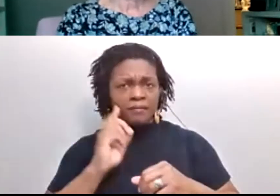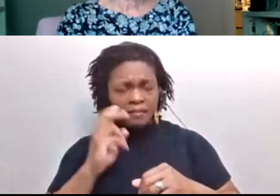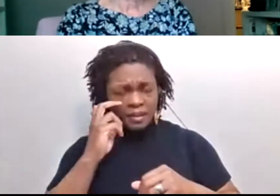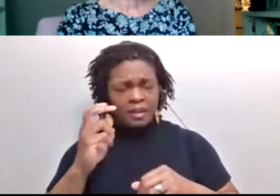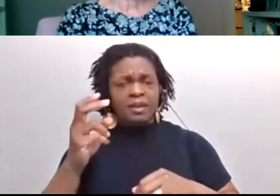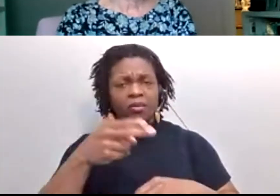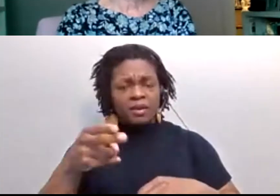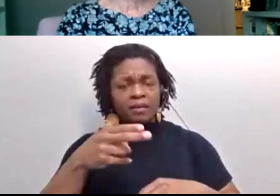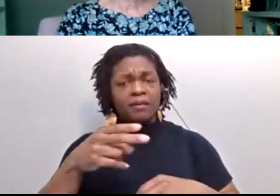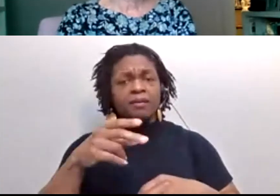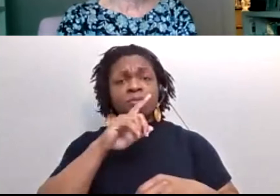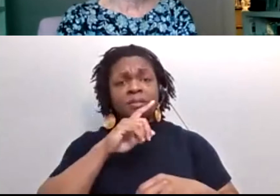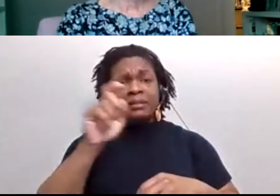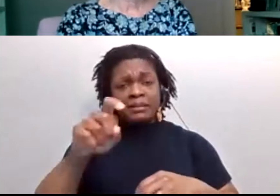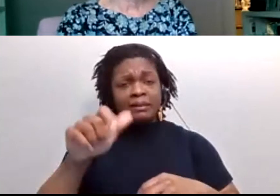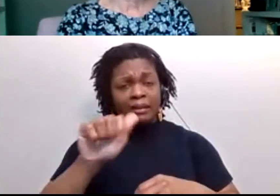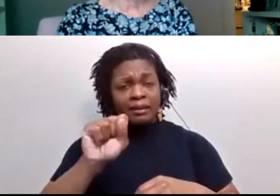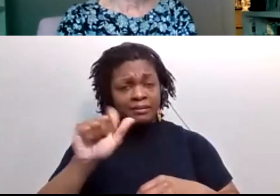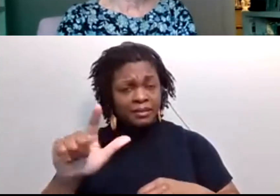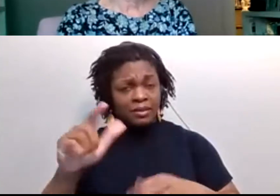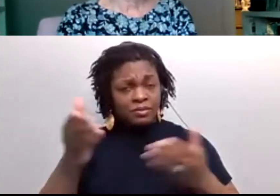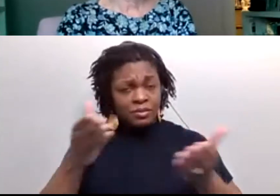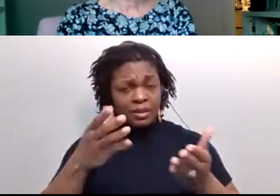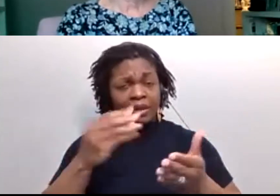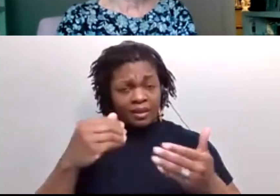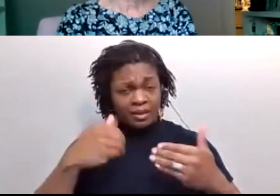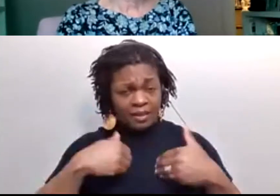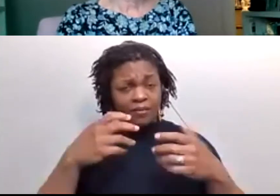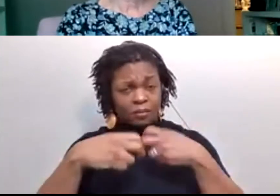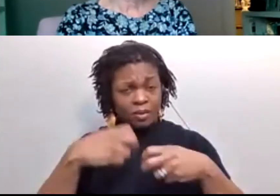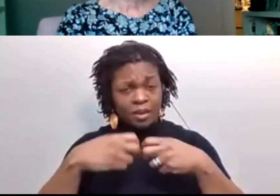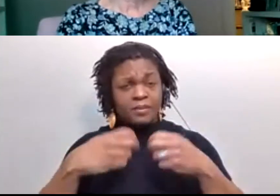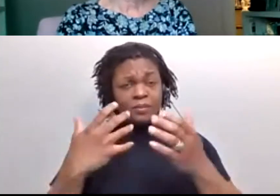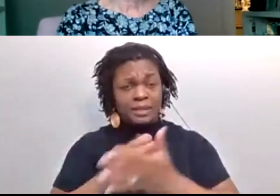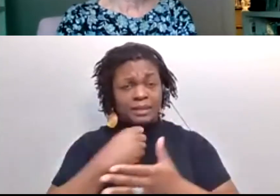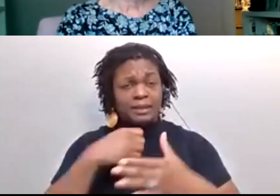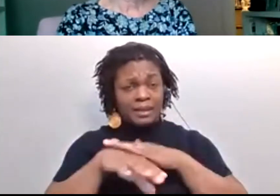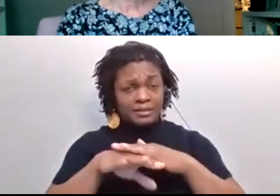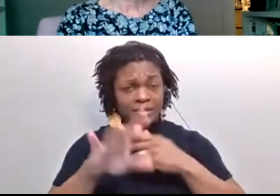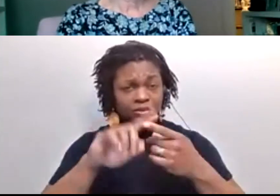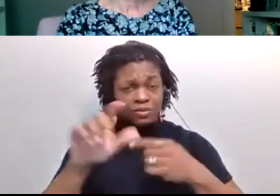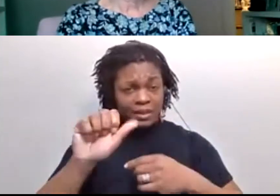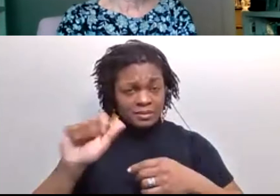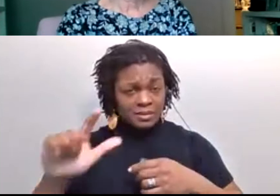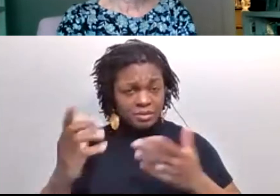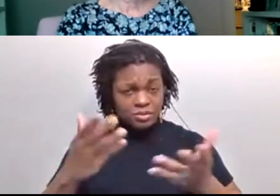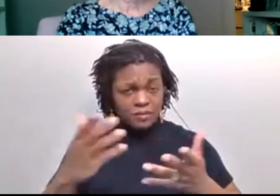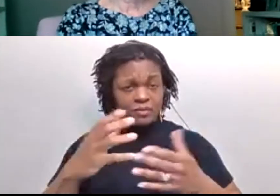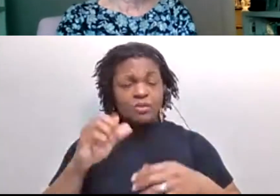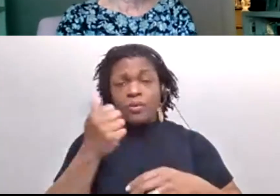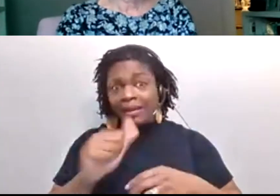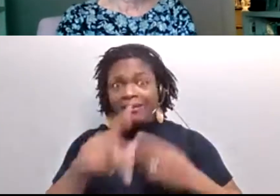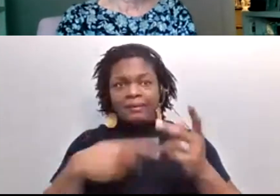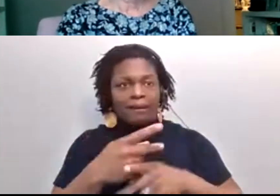actually need ASL services and have a problem with accessing that, or accessing any type of modality